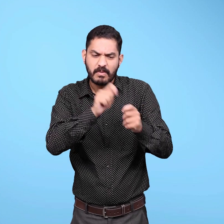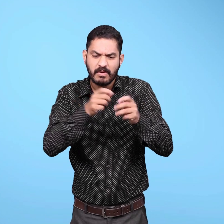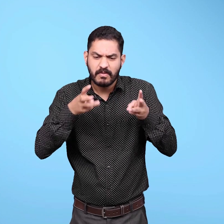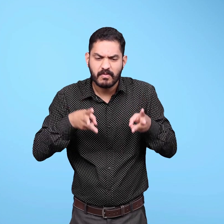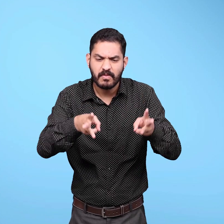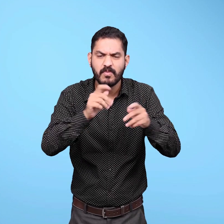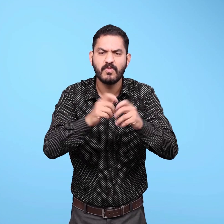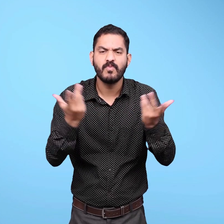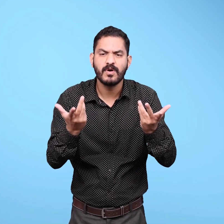are they different?